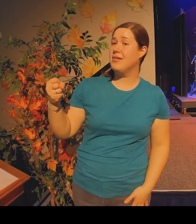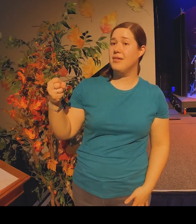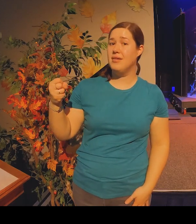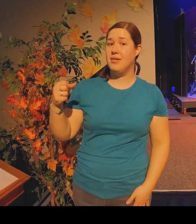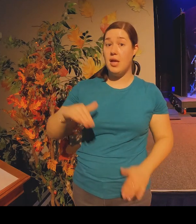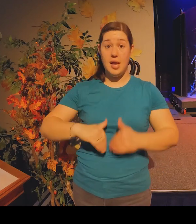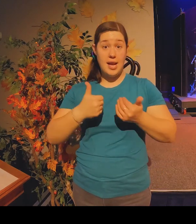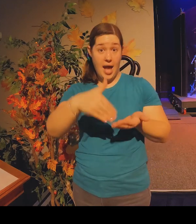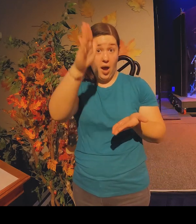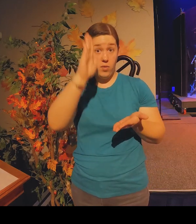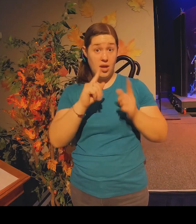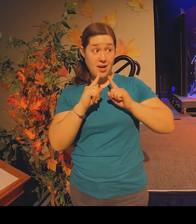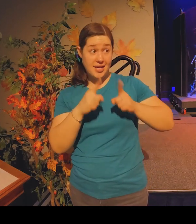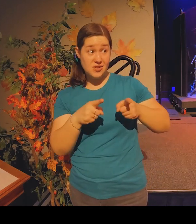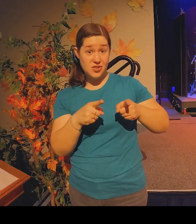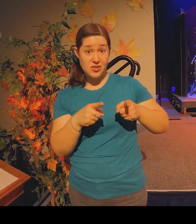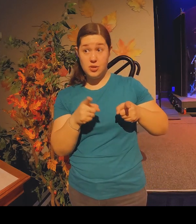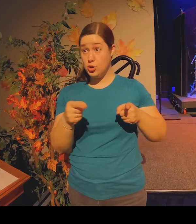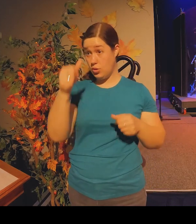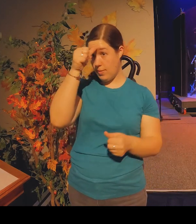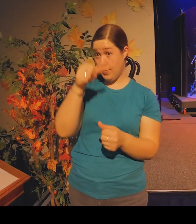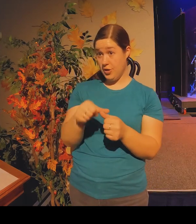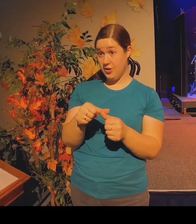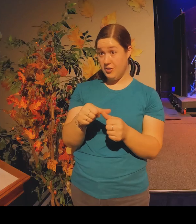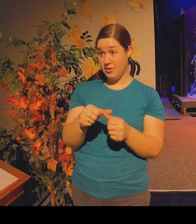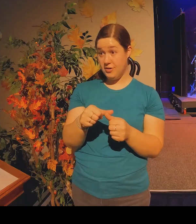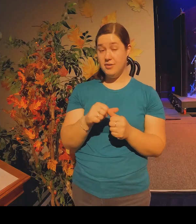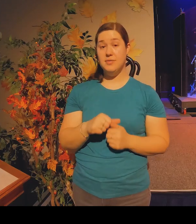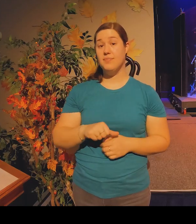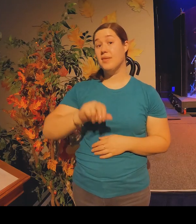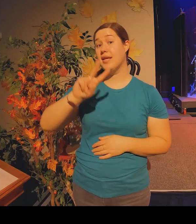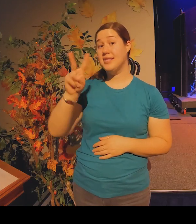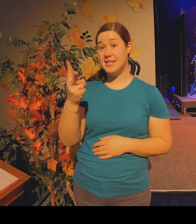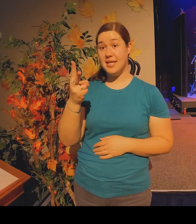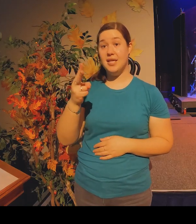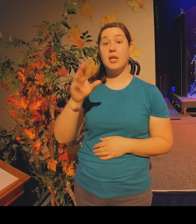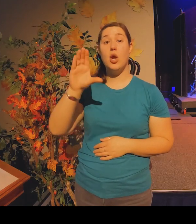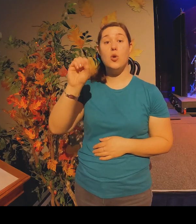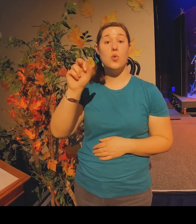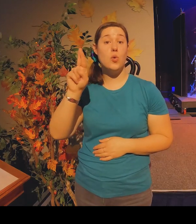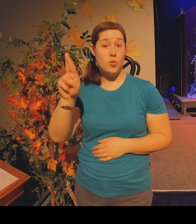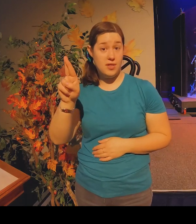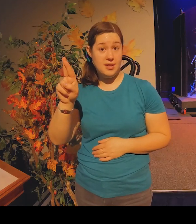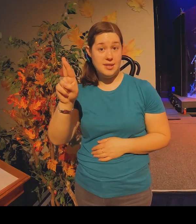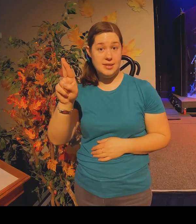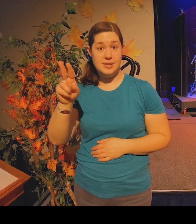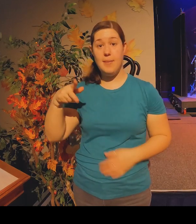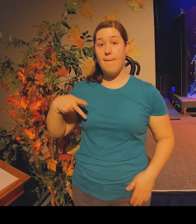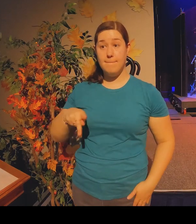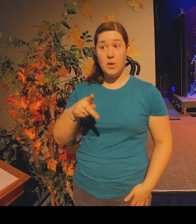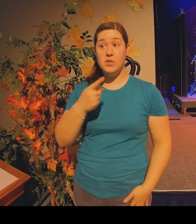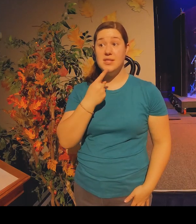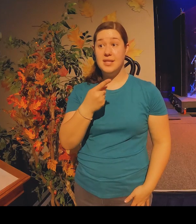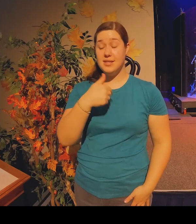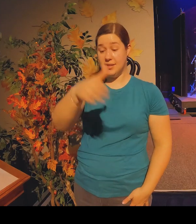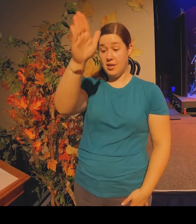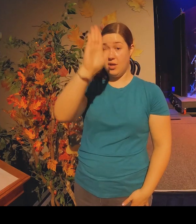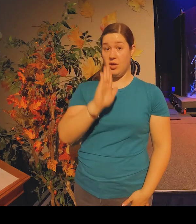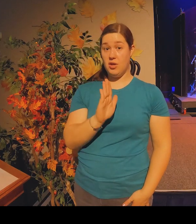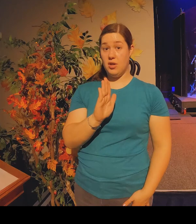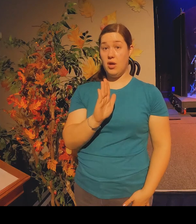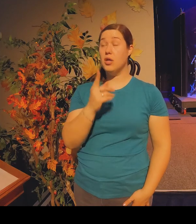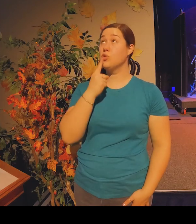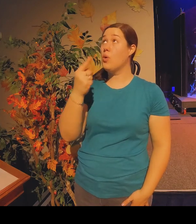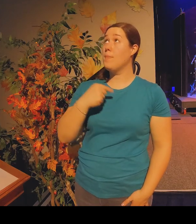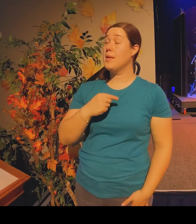answer? Do you remember? In 2 Corinthians, God answered this, said Paul, my grace is sufficient for